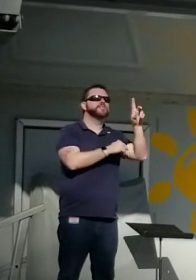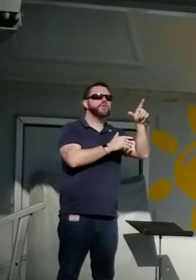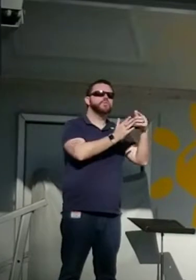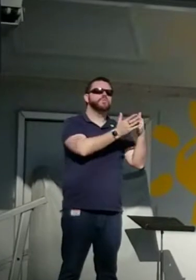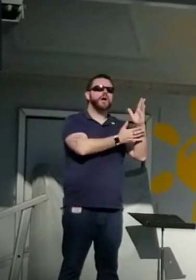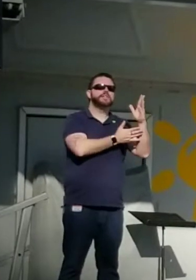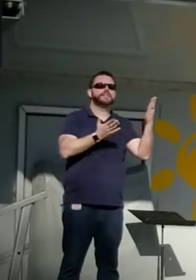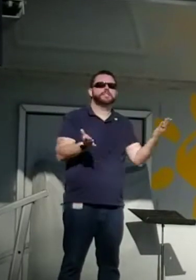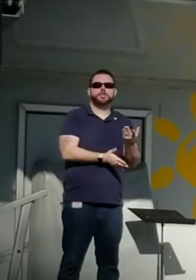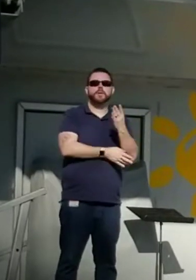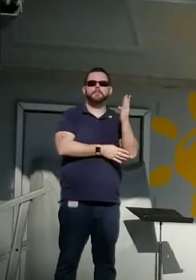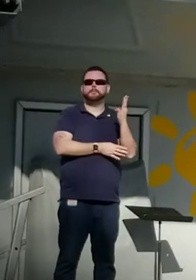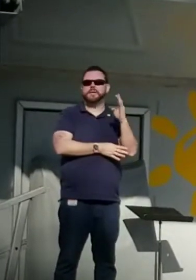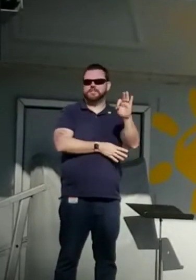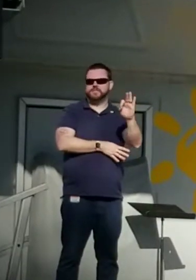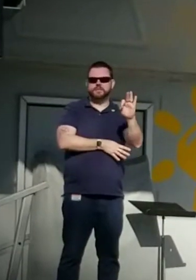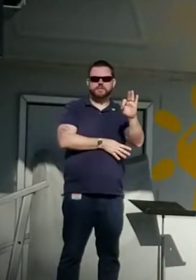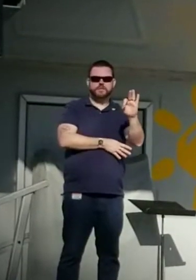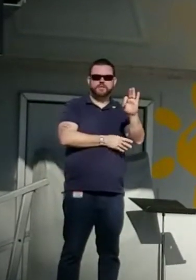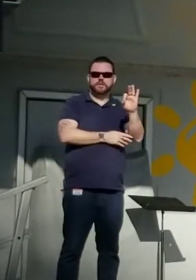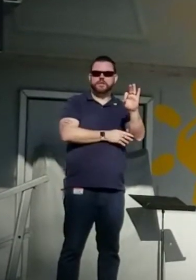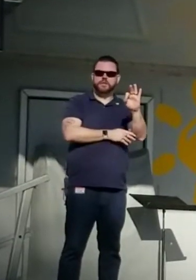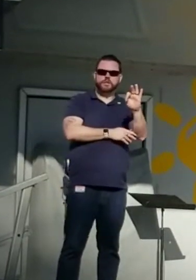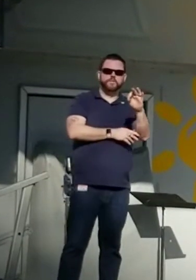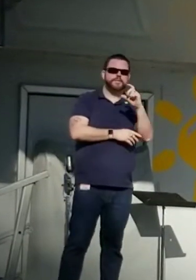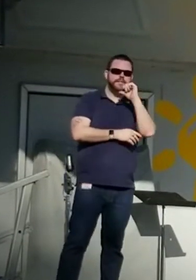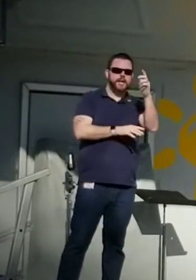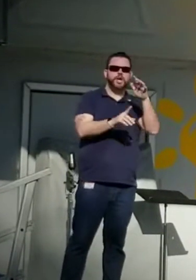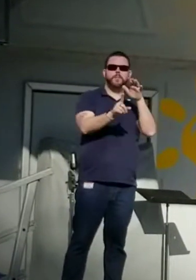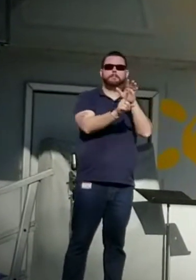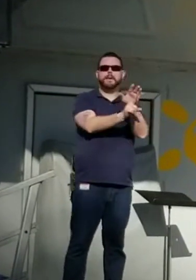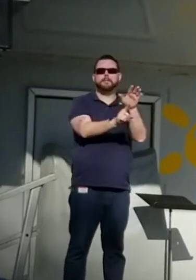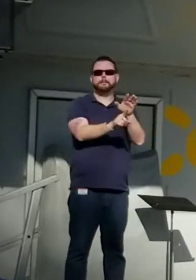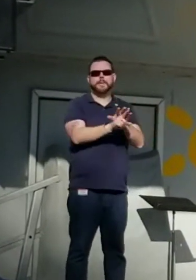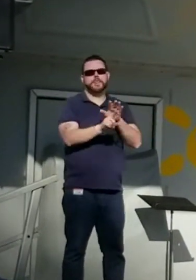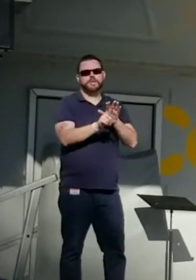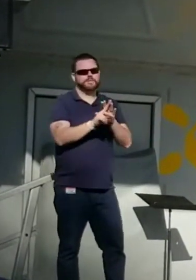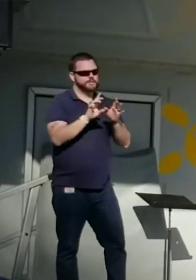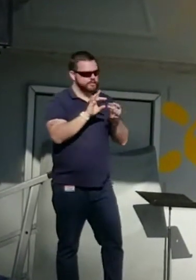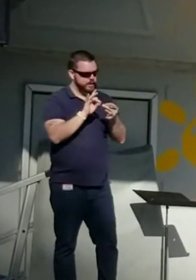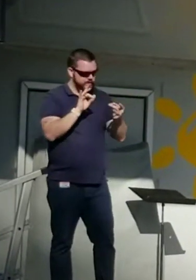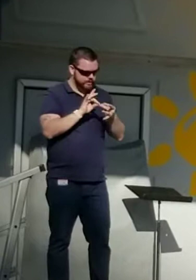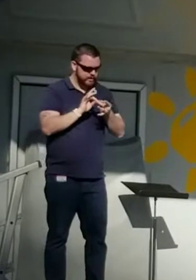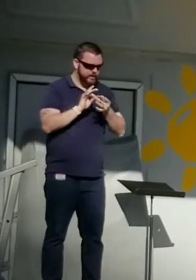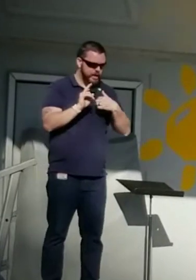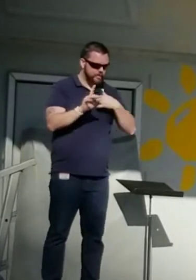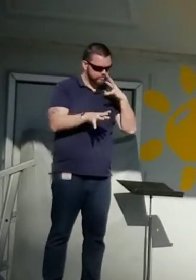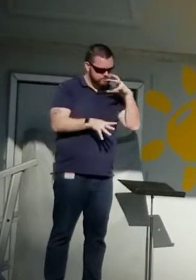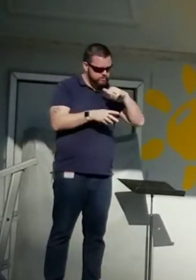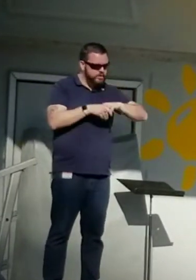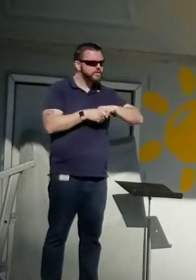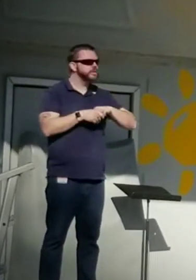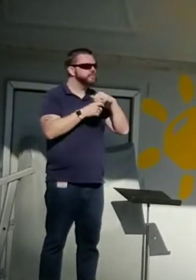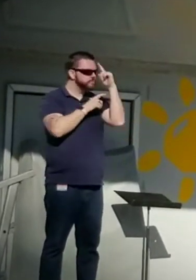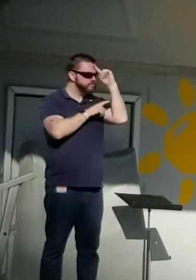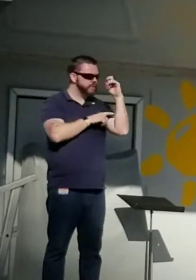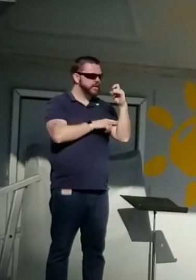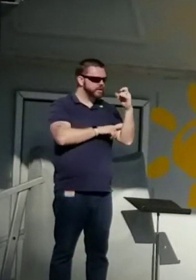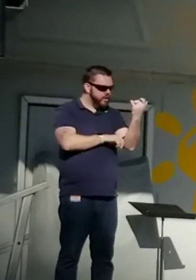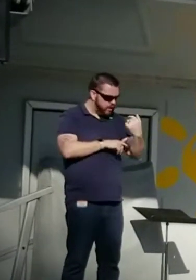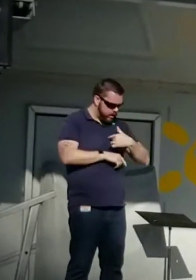movement here in Bakersfield was unpopular, to say the least. I participated because